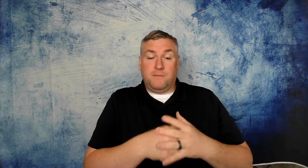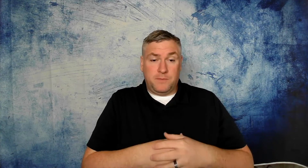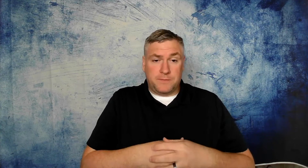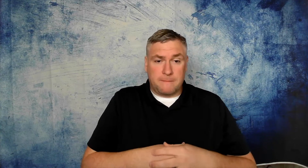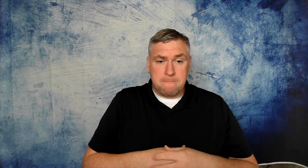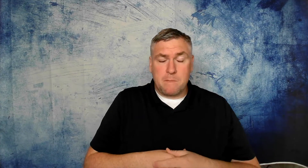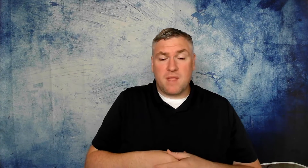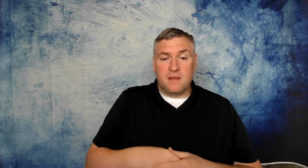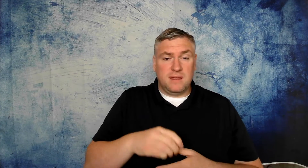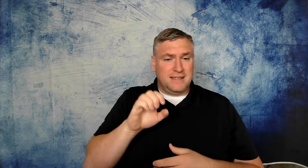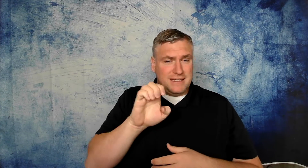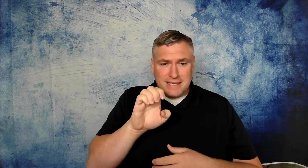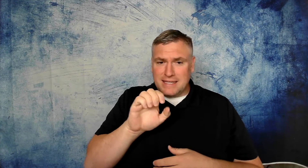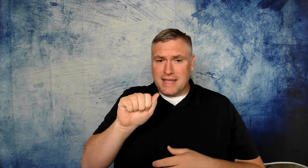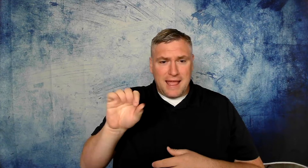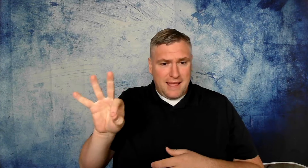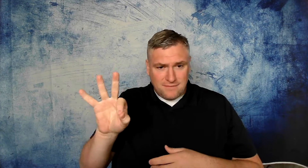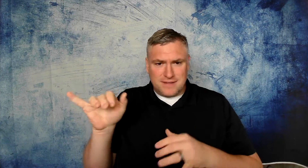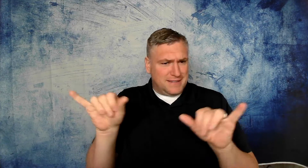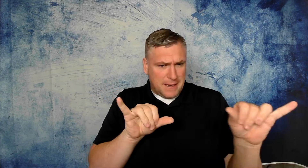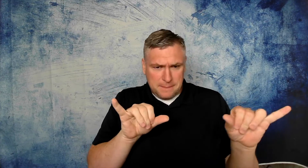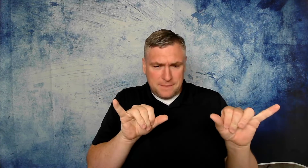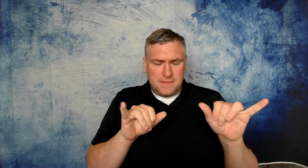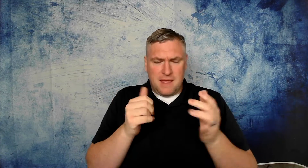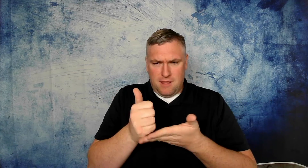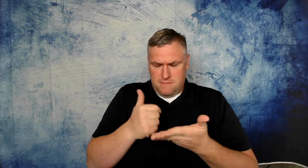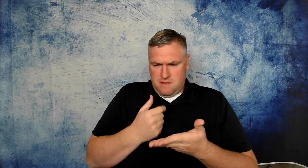means. It helps us understand and define them.